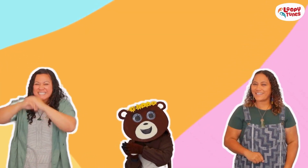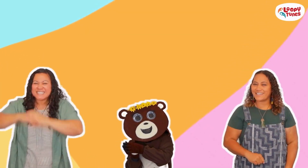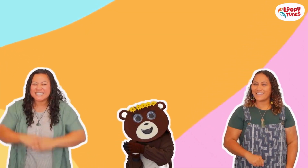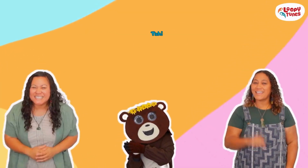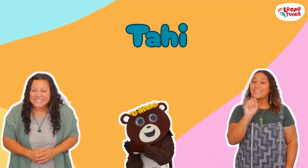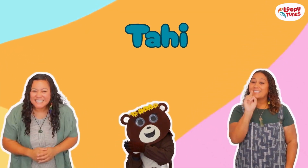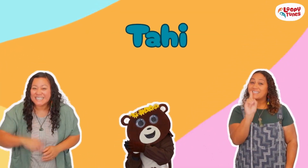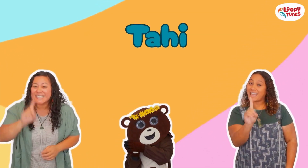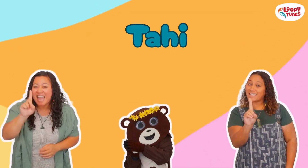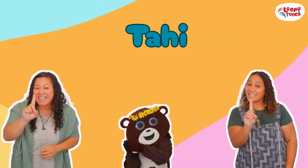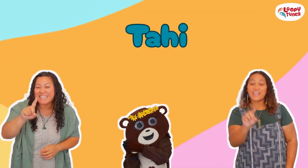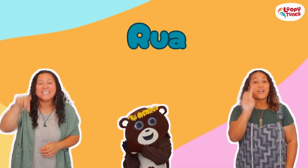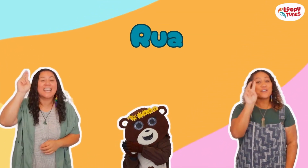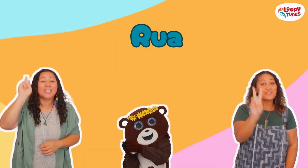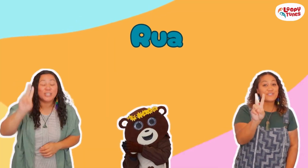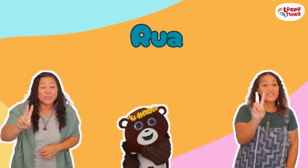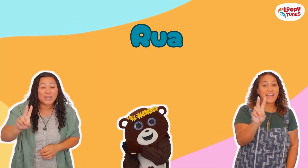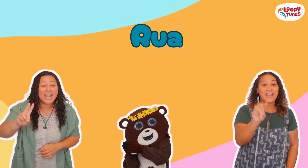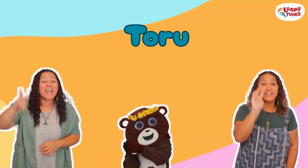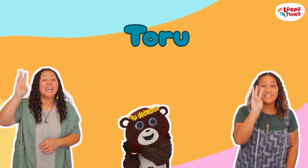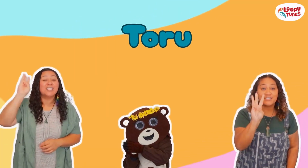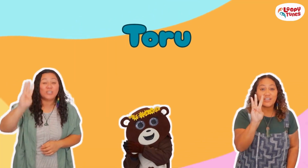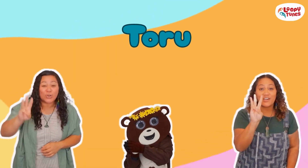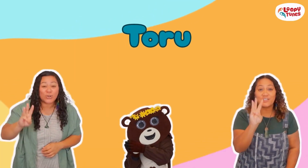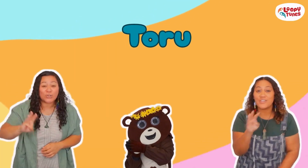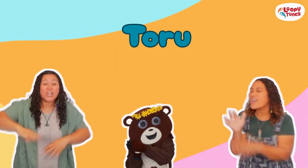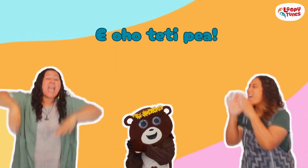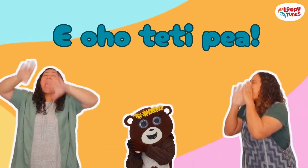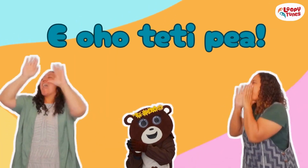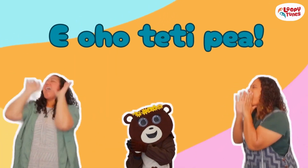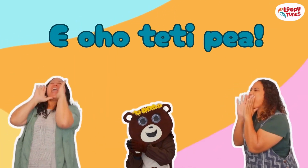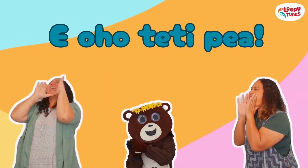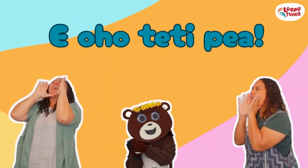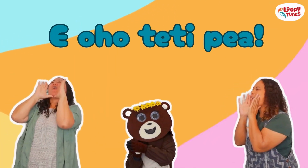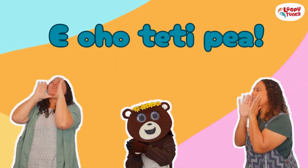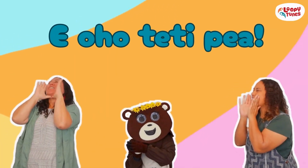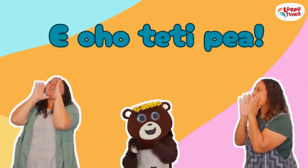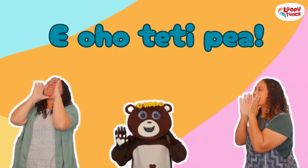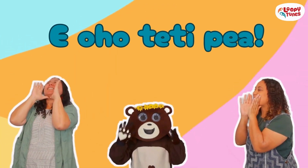Pea. Tahi, rua, toru,